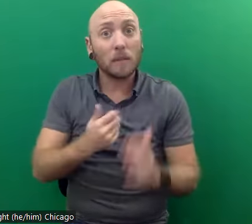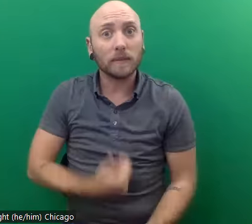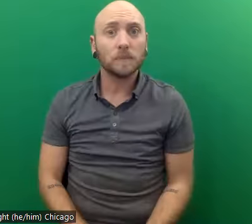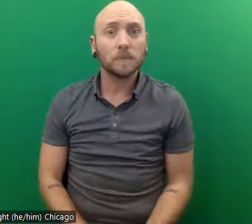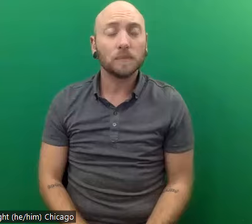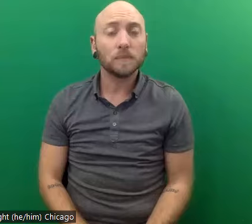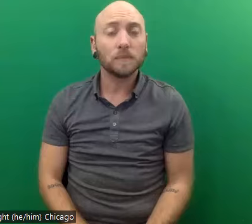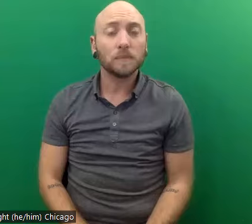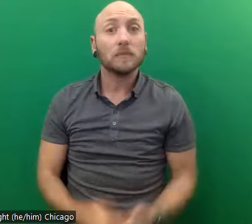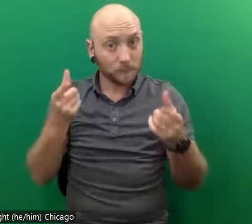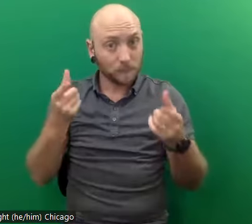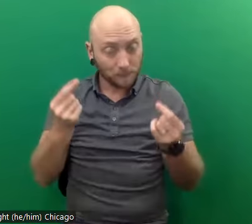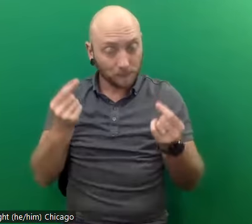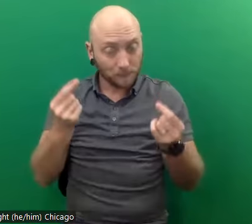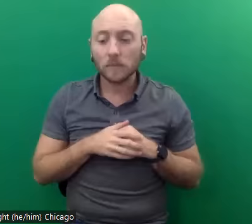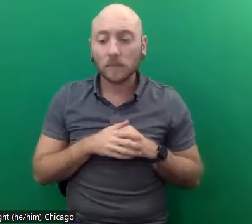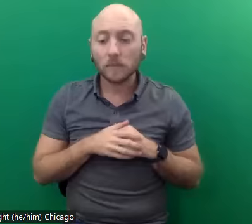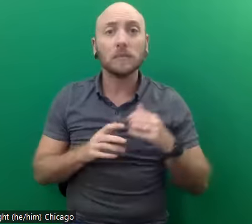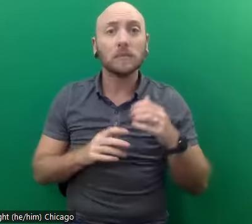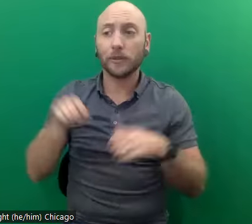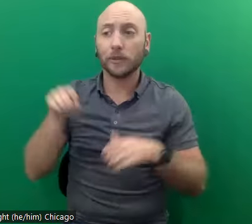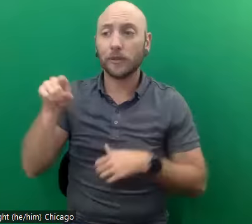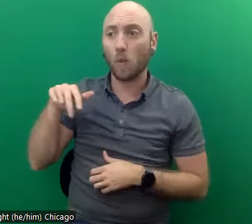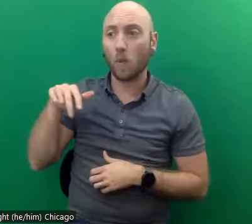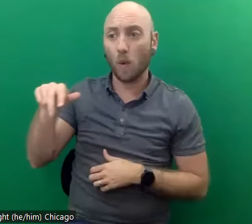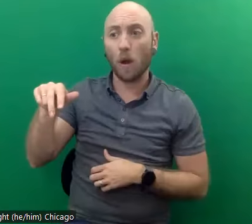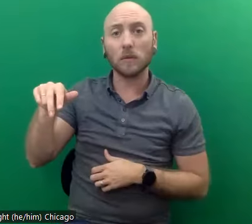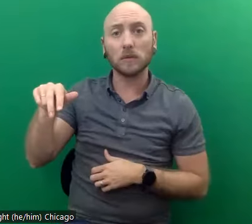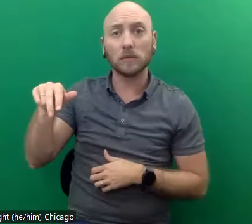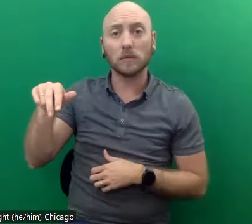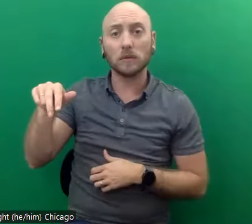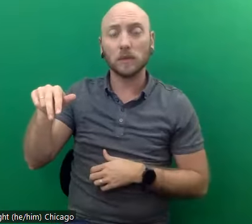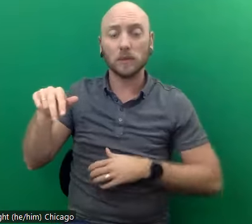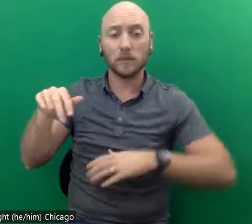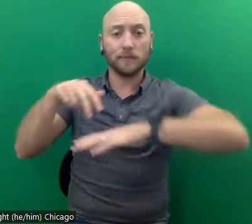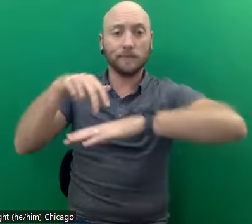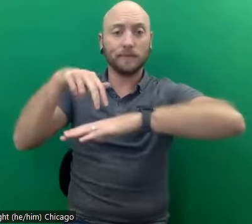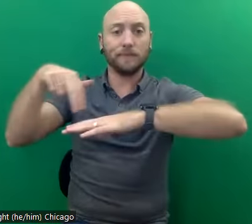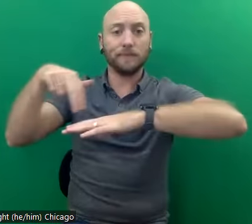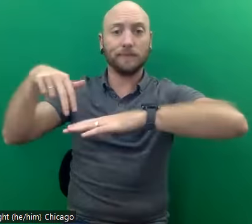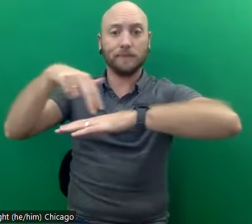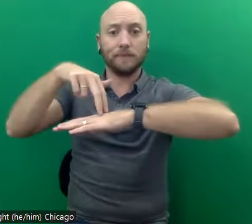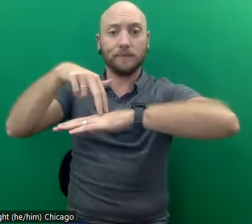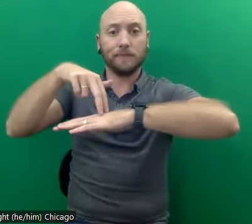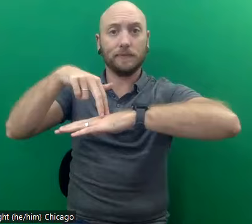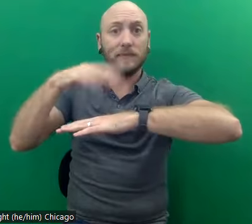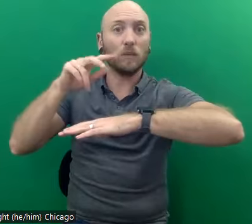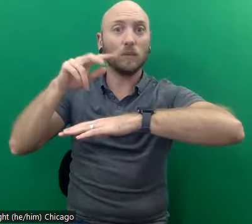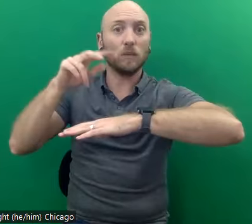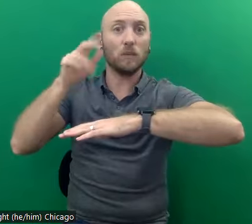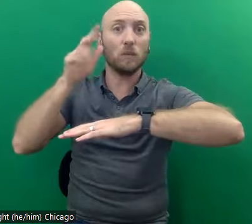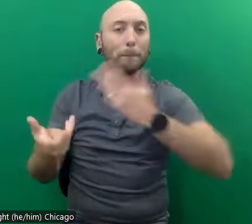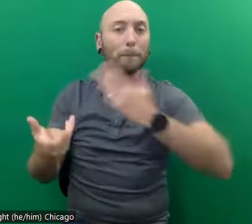So I walked to a bridge and I decided I was going to jump off the bridge because if my family wanted nothing to do with me and I had no friends, you